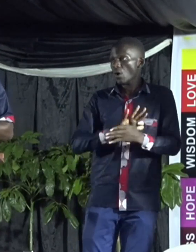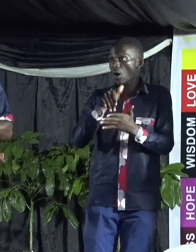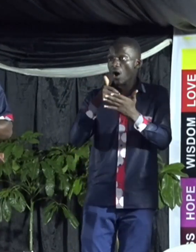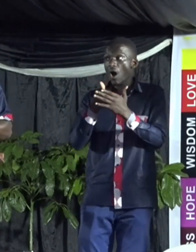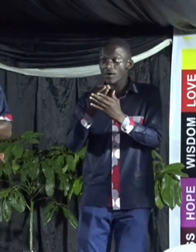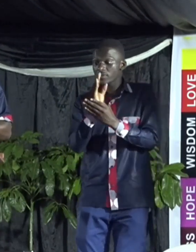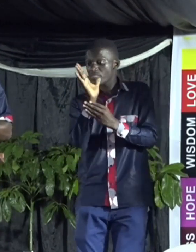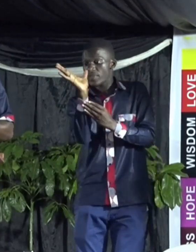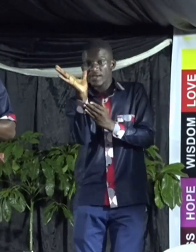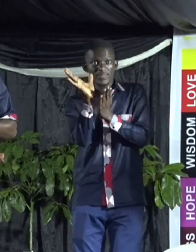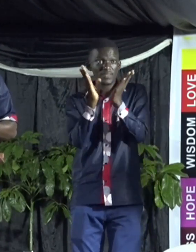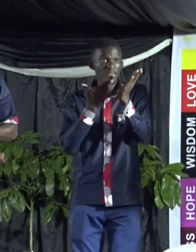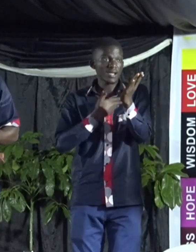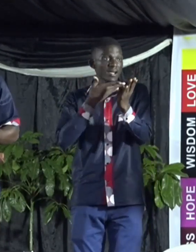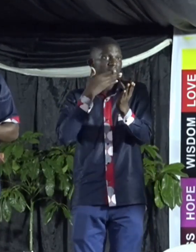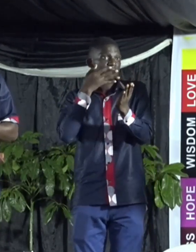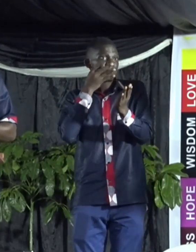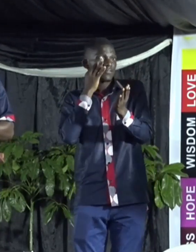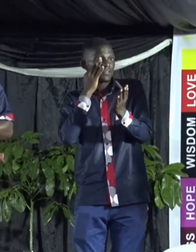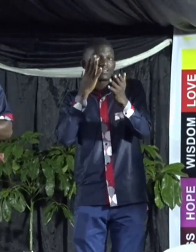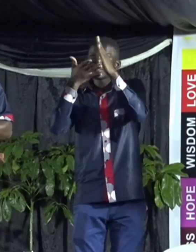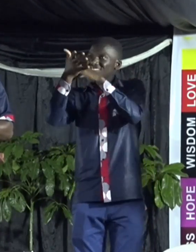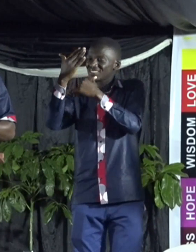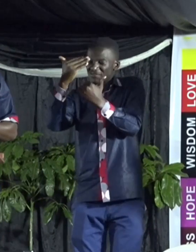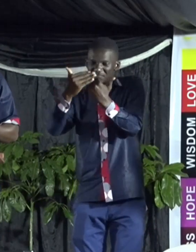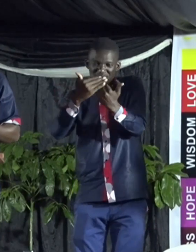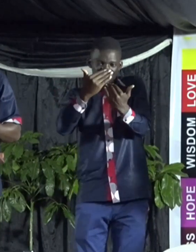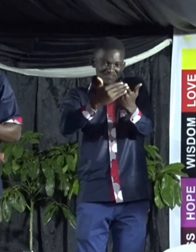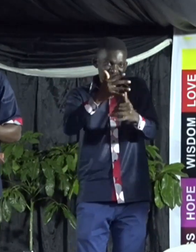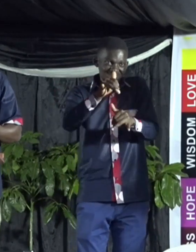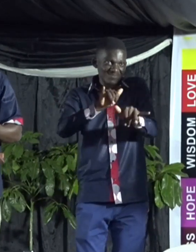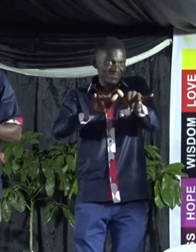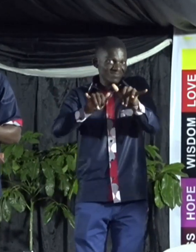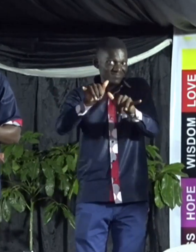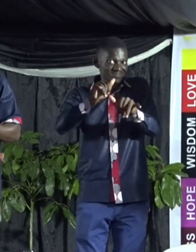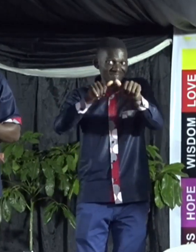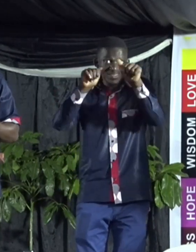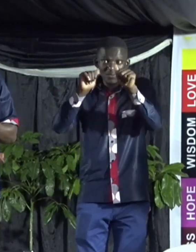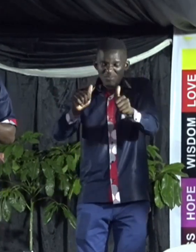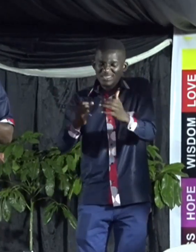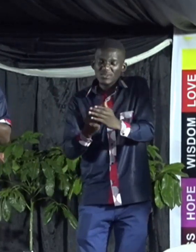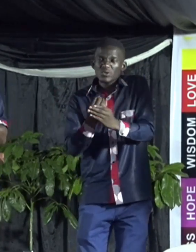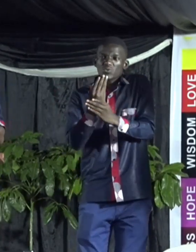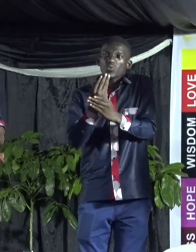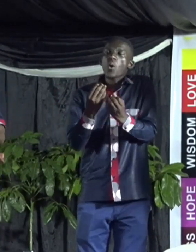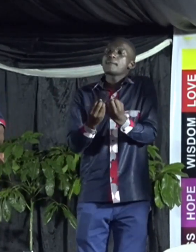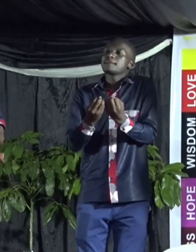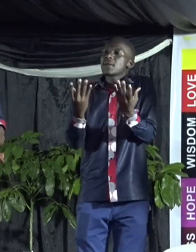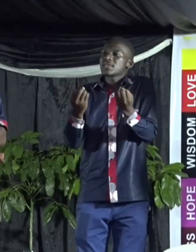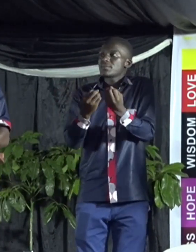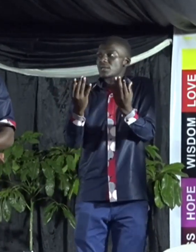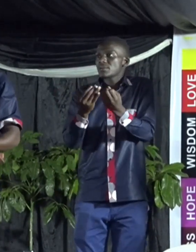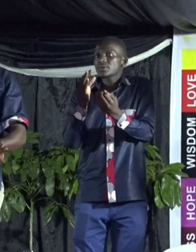fruit. Na ye buli tabi eribala bibala. He prunes. Alisalira. So that it will be even more fruitful.